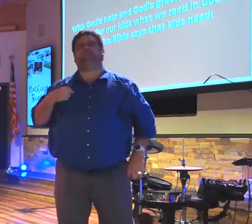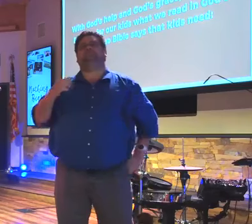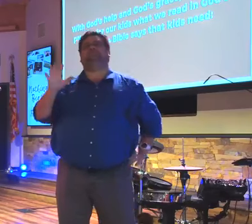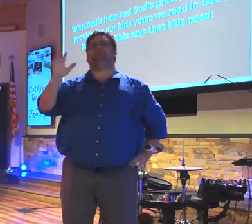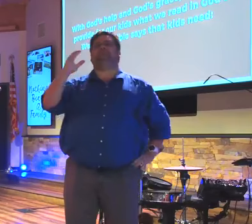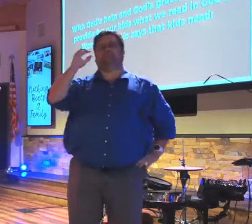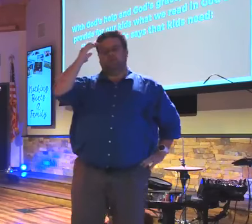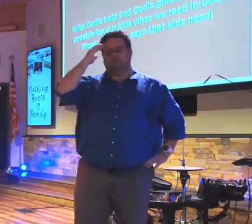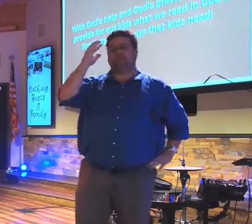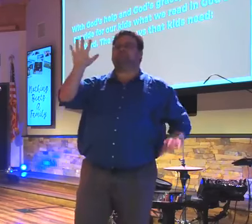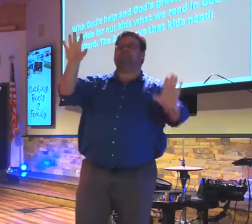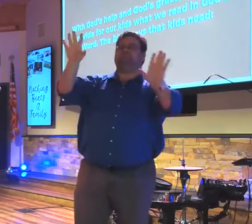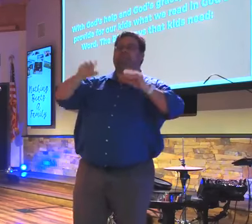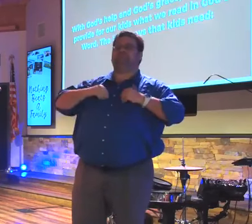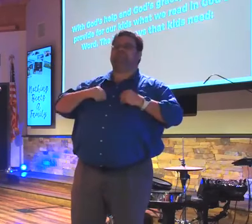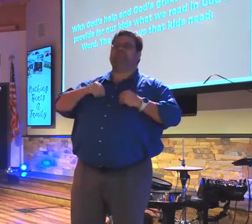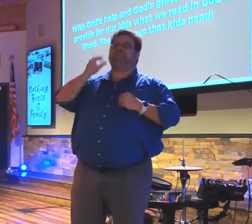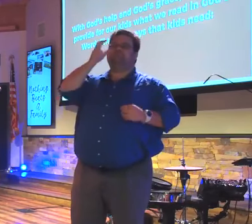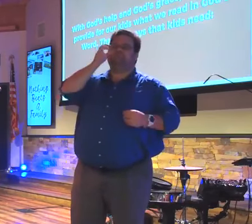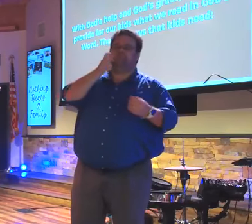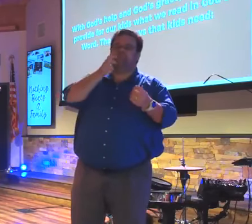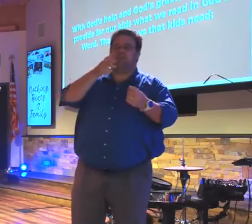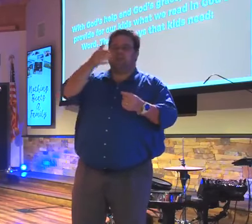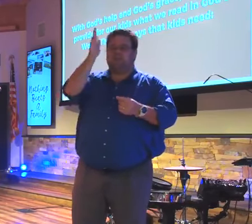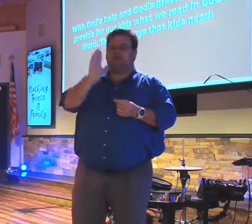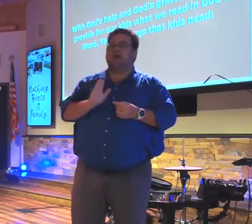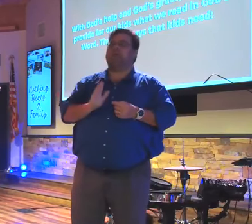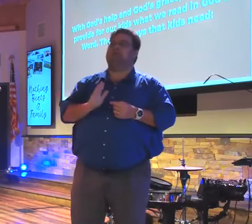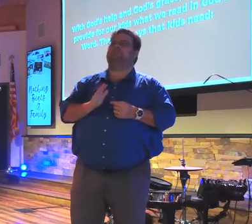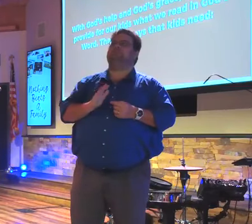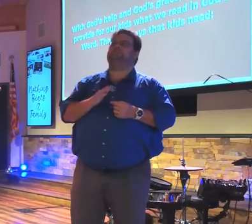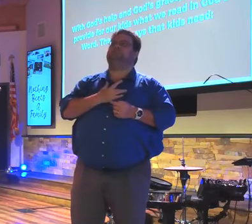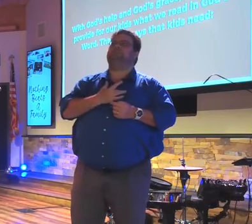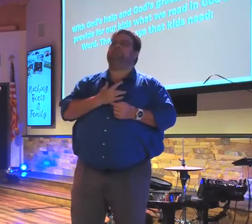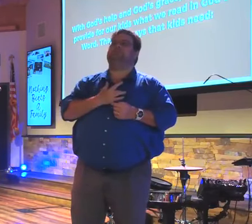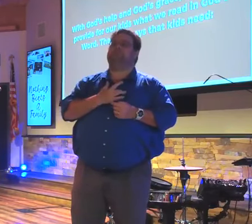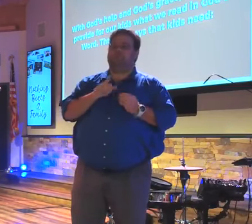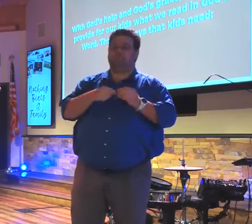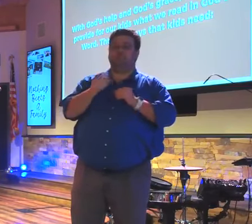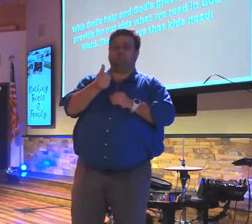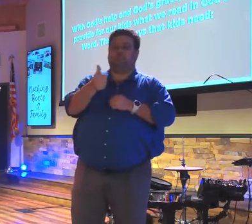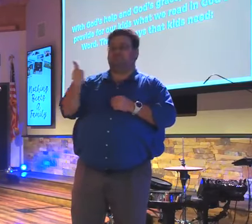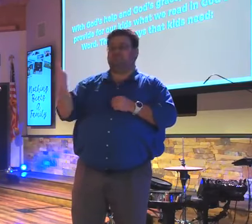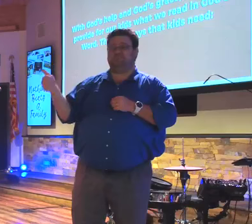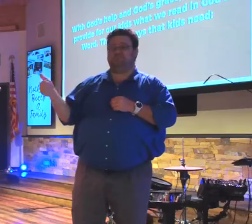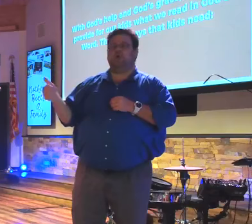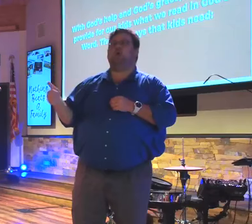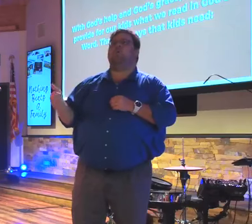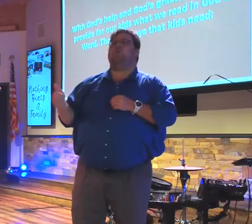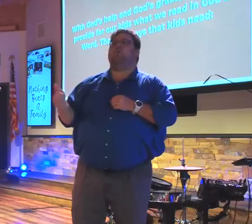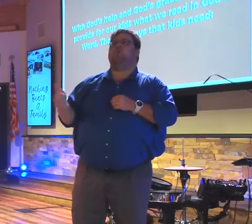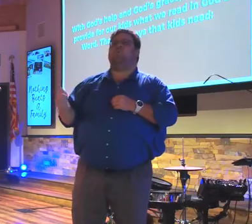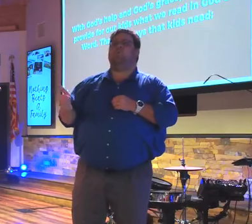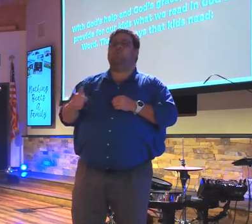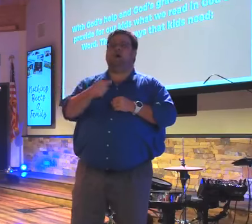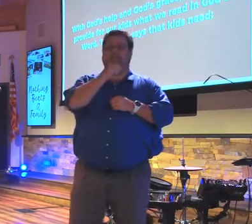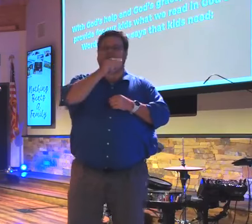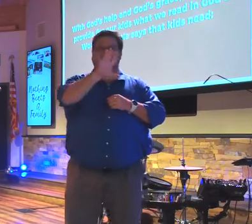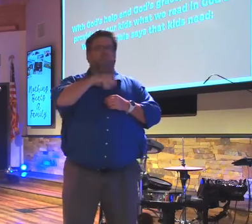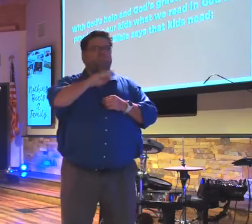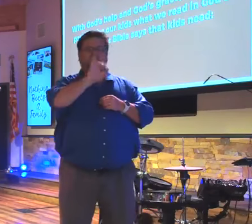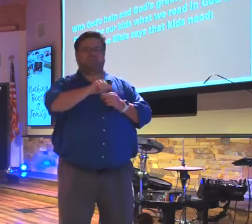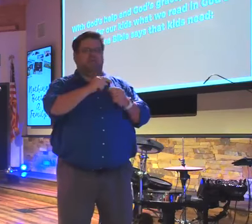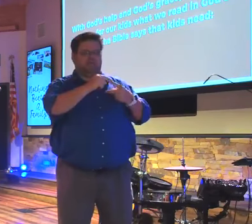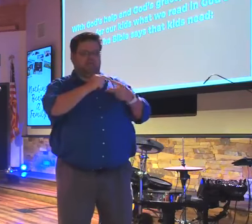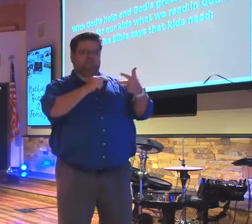and heart to listen, God might just reveal some things to you about yourself. It's like, wow, okay, I didn't get that growing up.